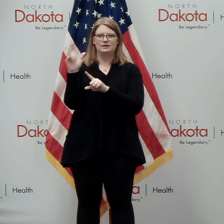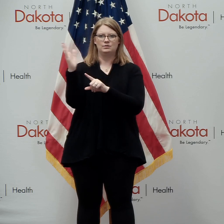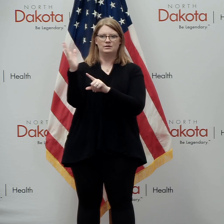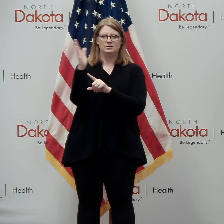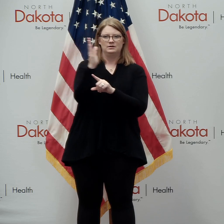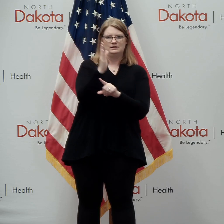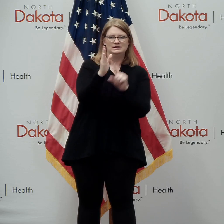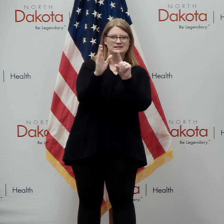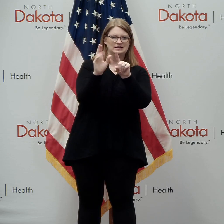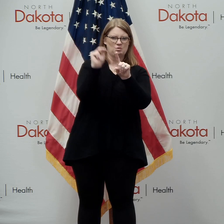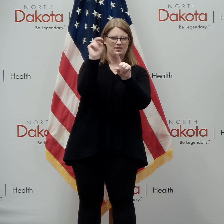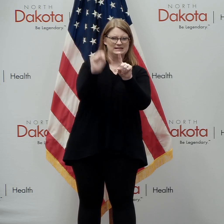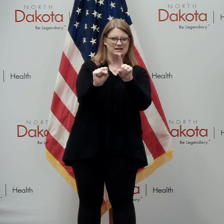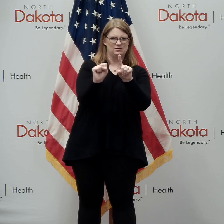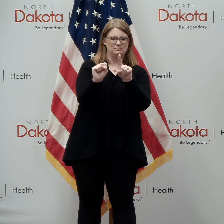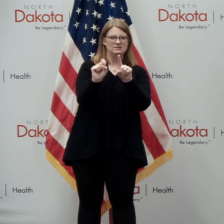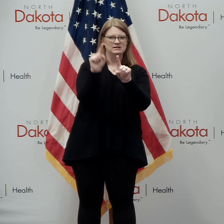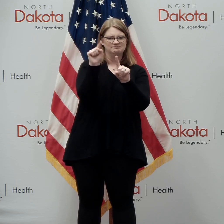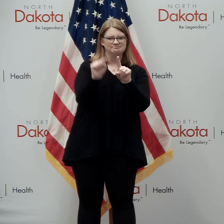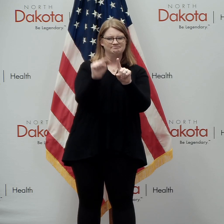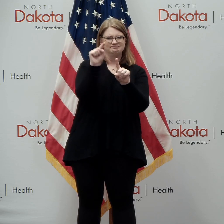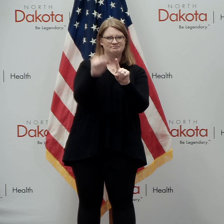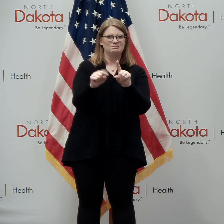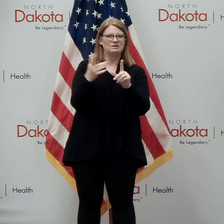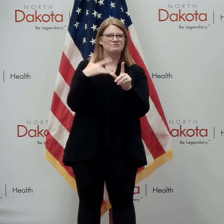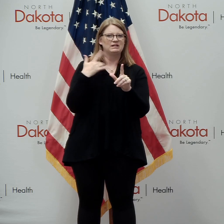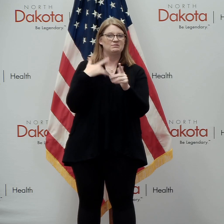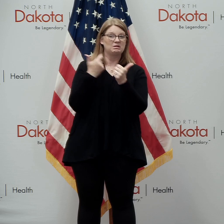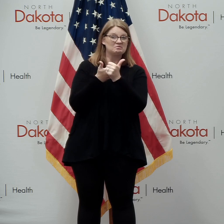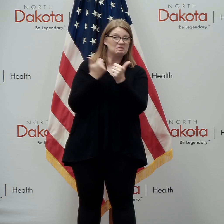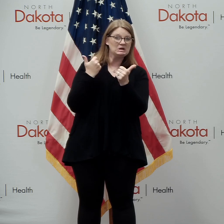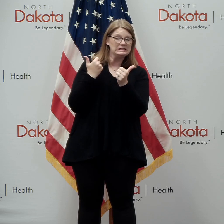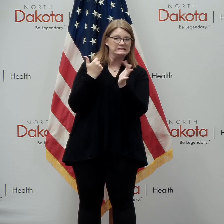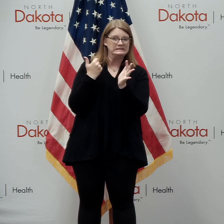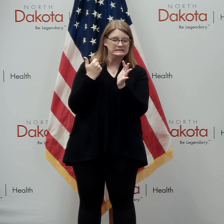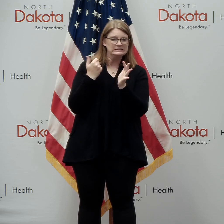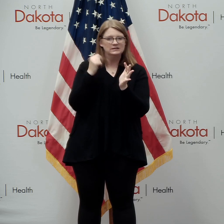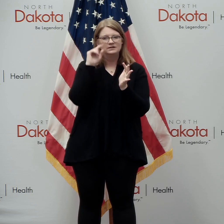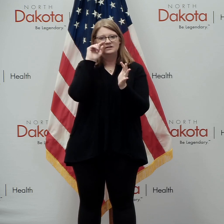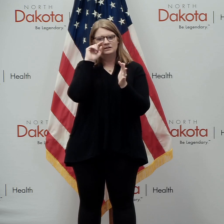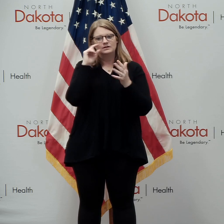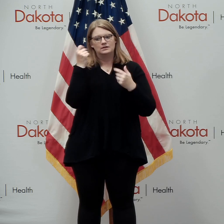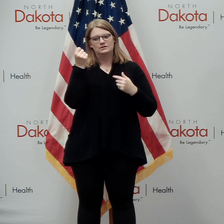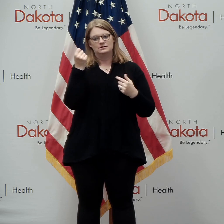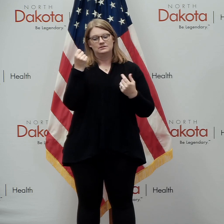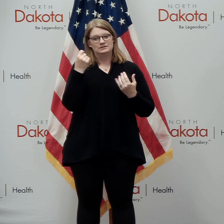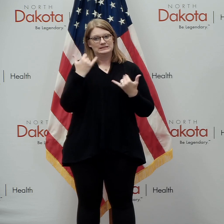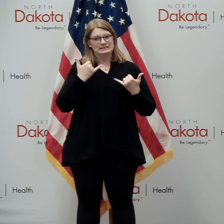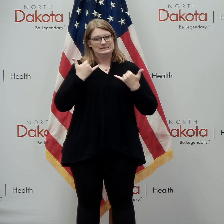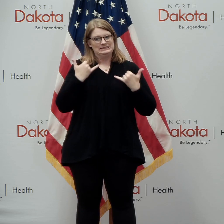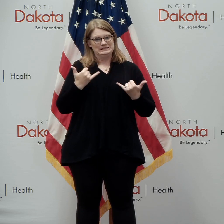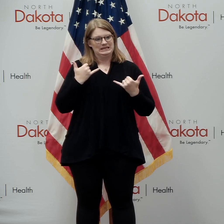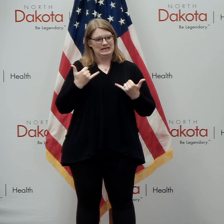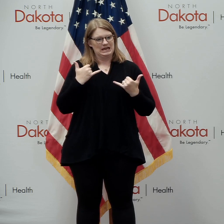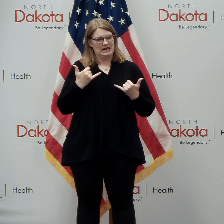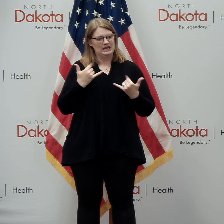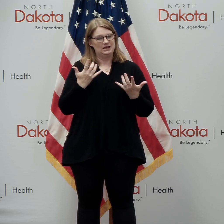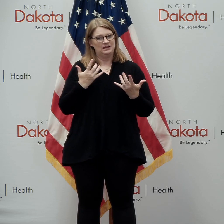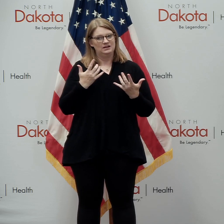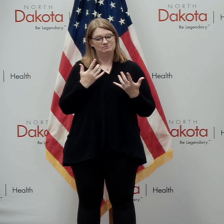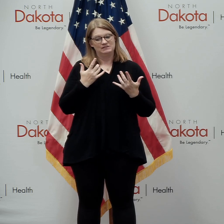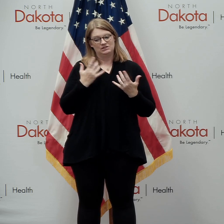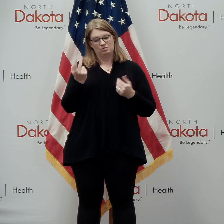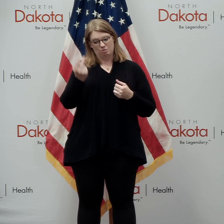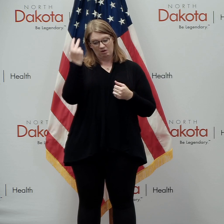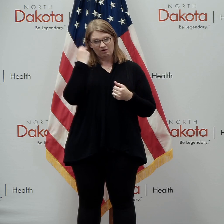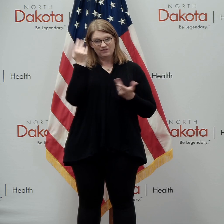and South Dakota, that somehow the Midwest might be spared. But there are now today putting out, based on the numbers,